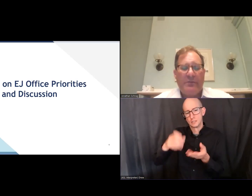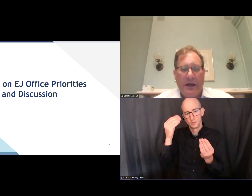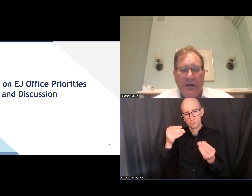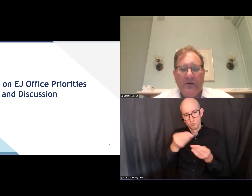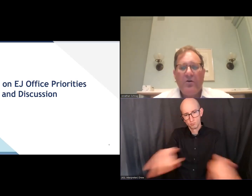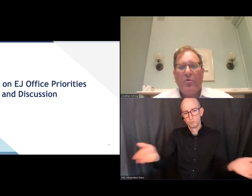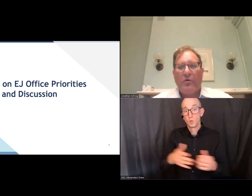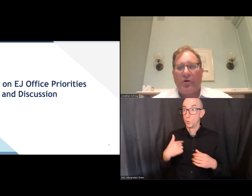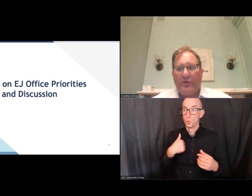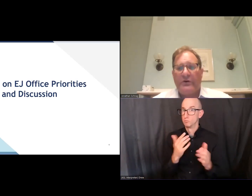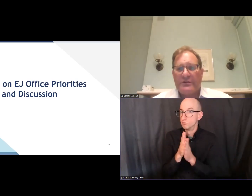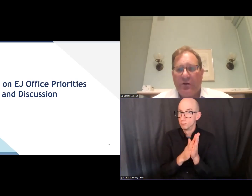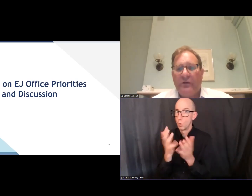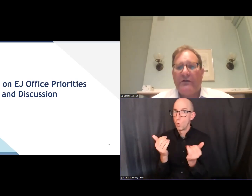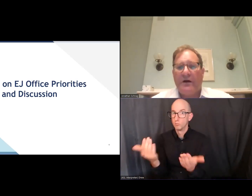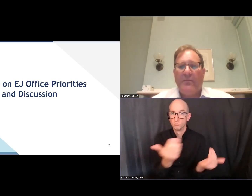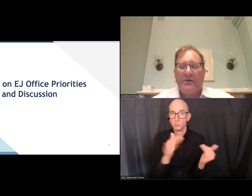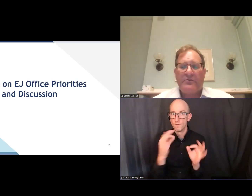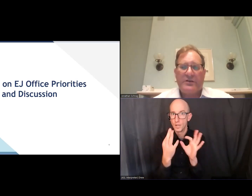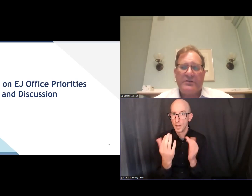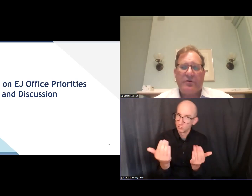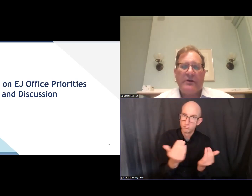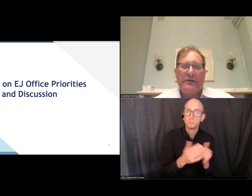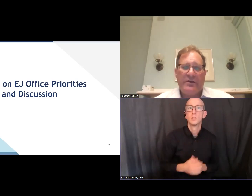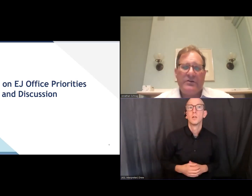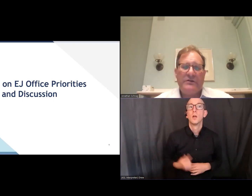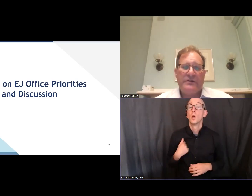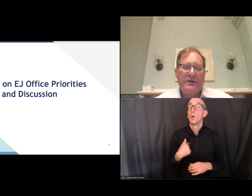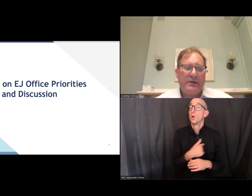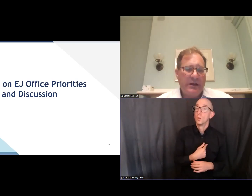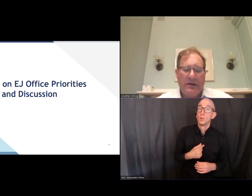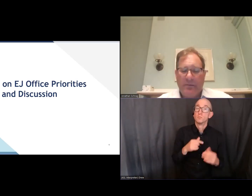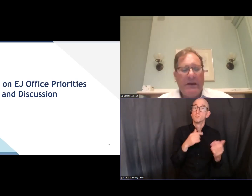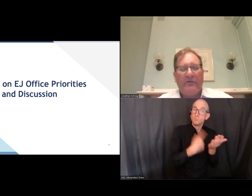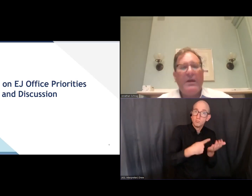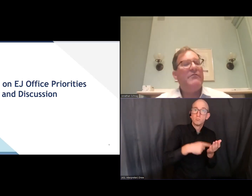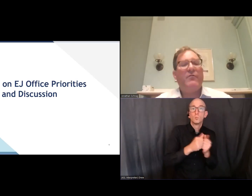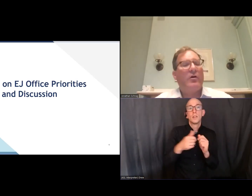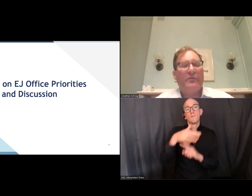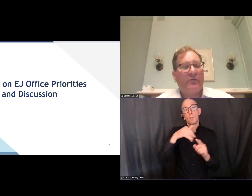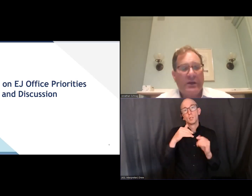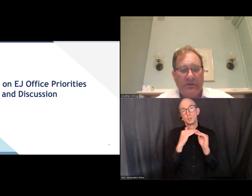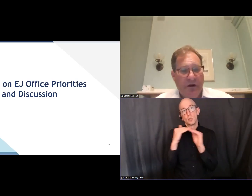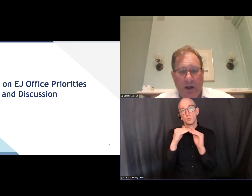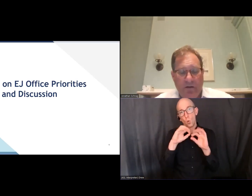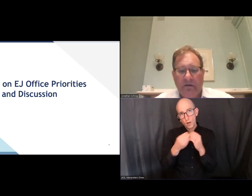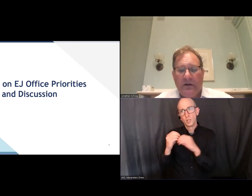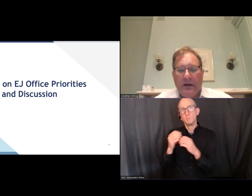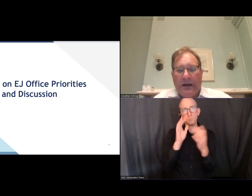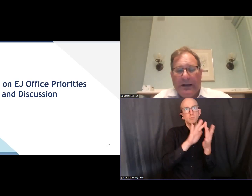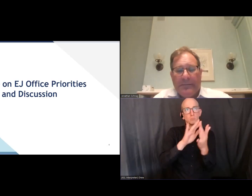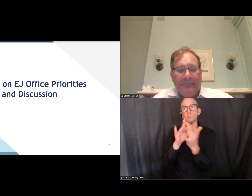your feedback. We're also consulting environmental justice organizations in about as many forums as we can